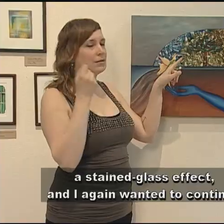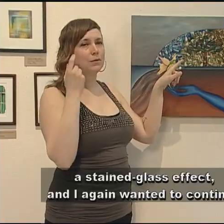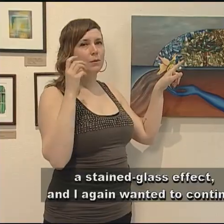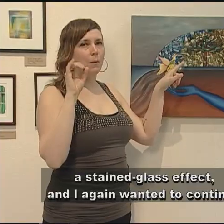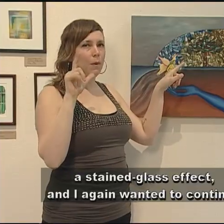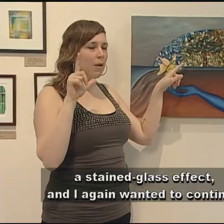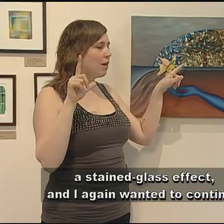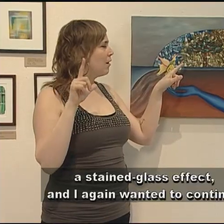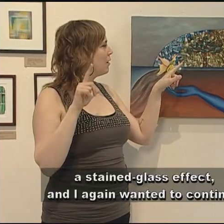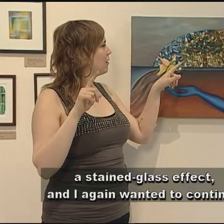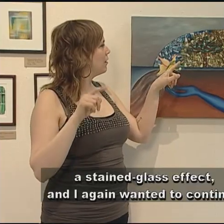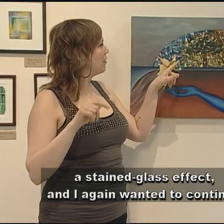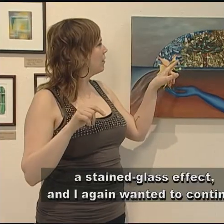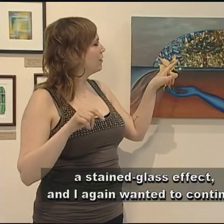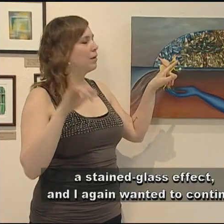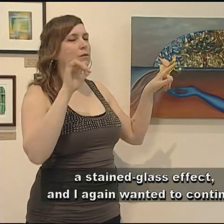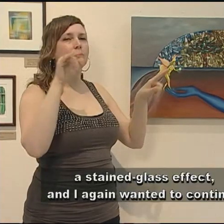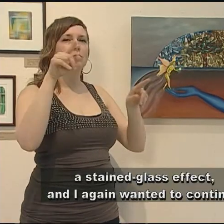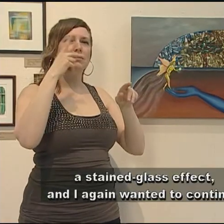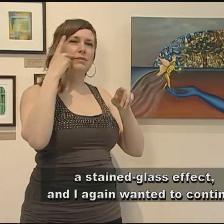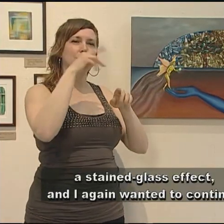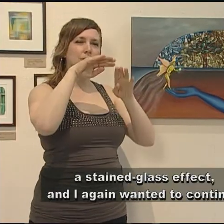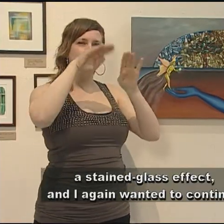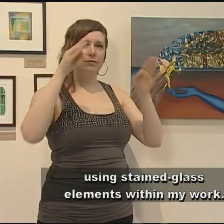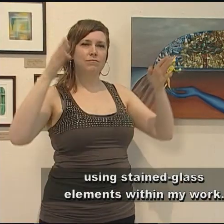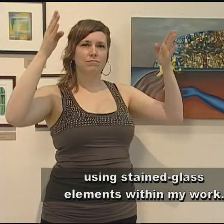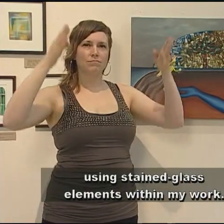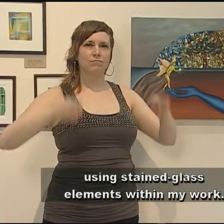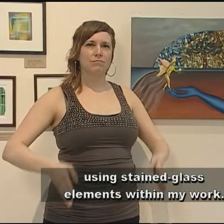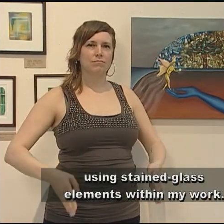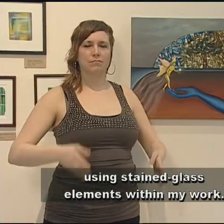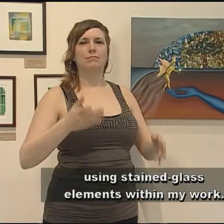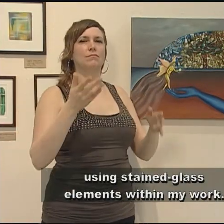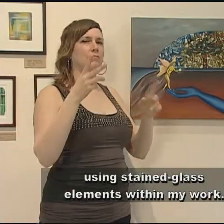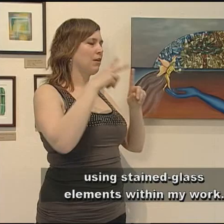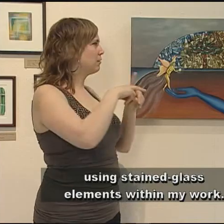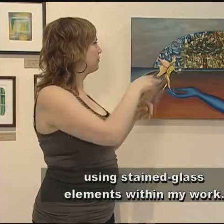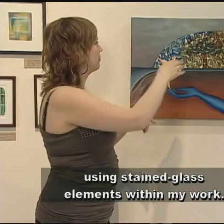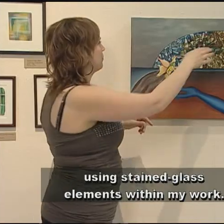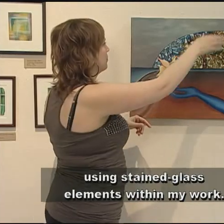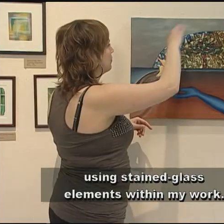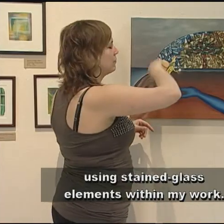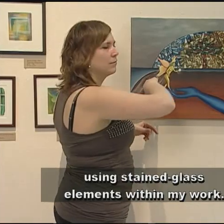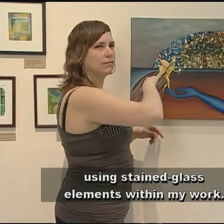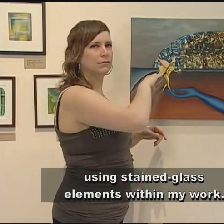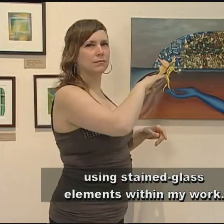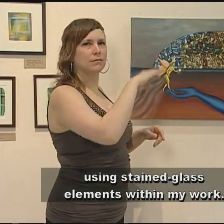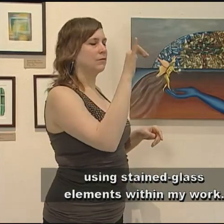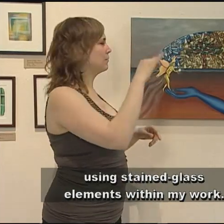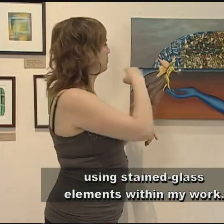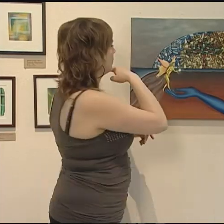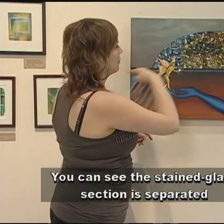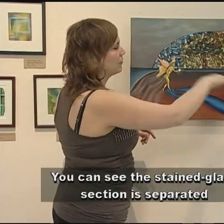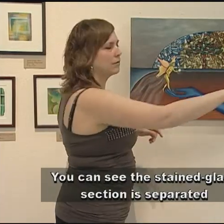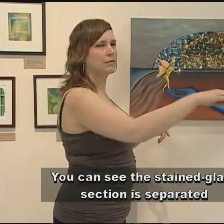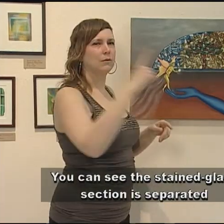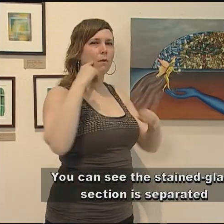stained glass effect, and I again wanted to continue using stained glass elements within my work. You can see